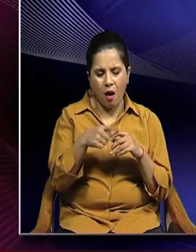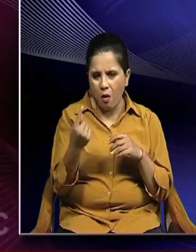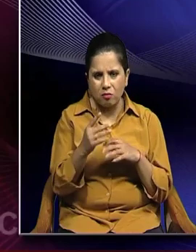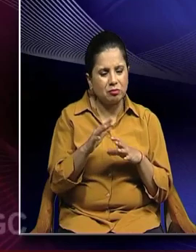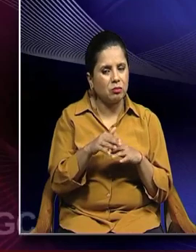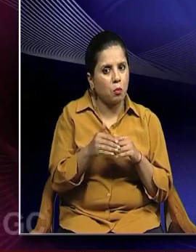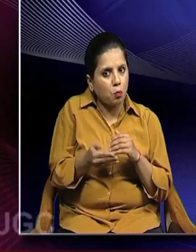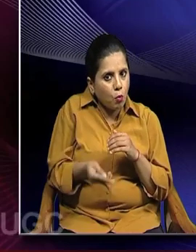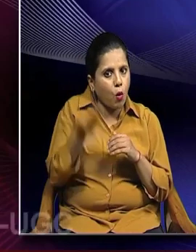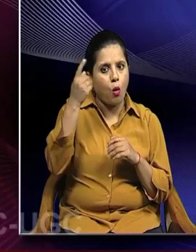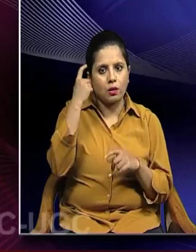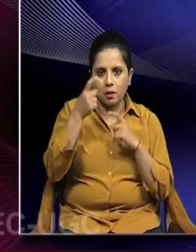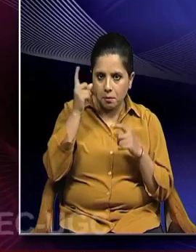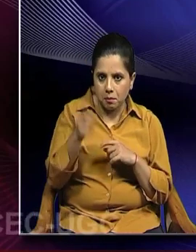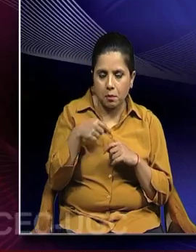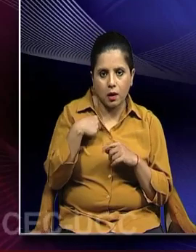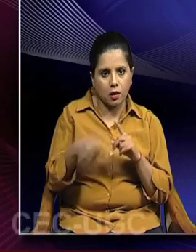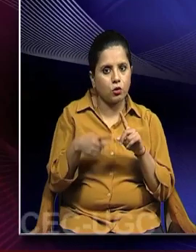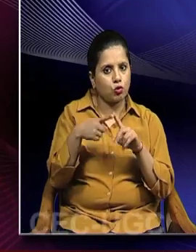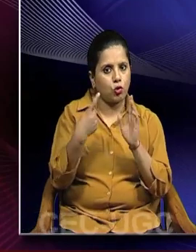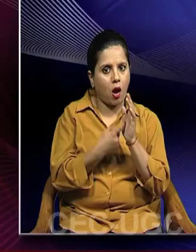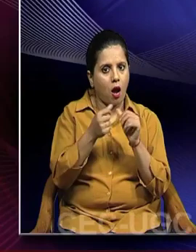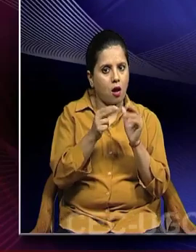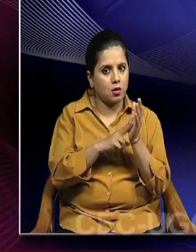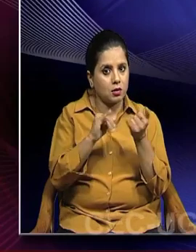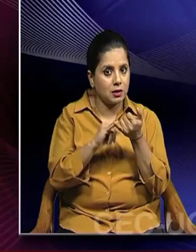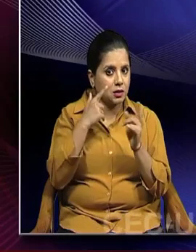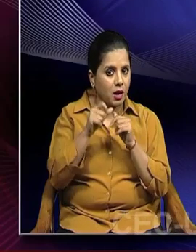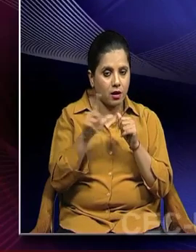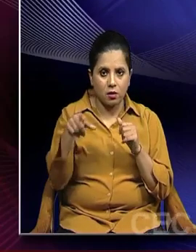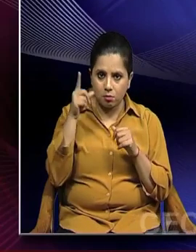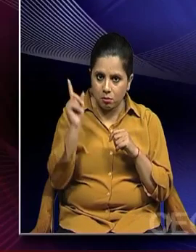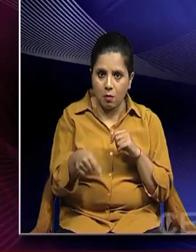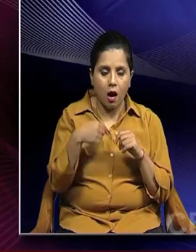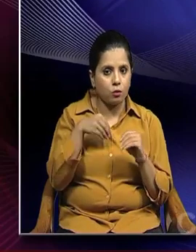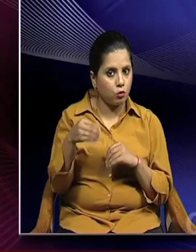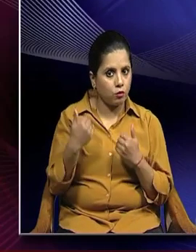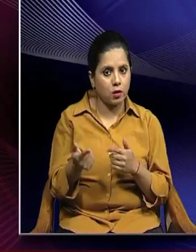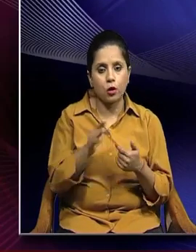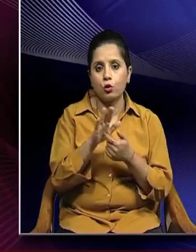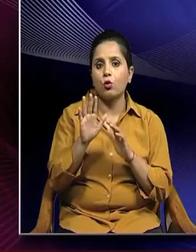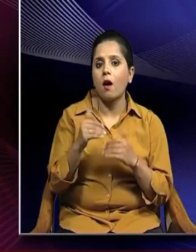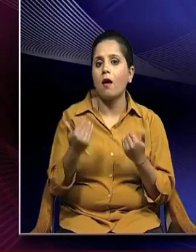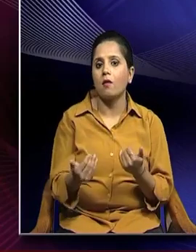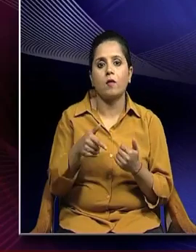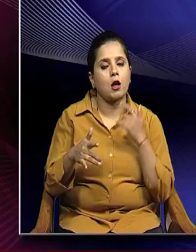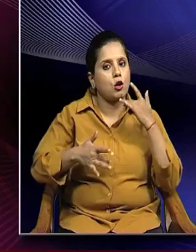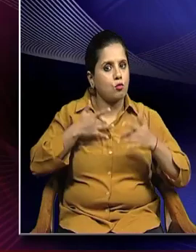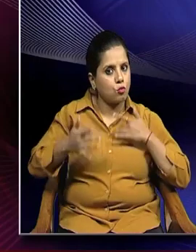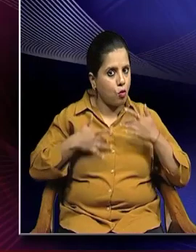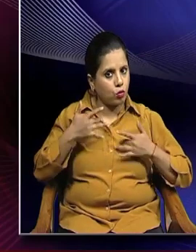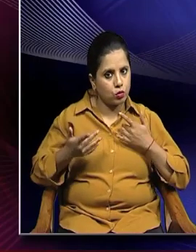We wish to move towards the transcendental approach, which is represented by, which is based on emotions